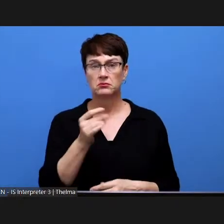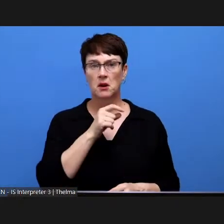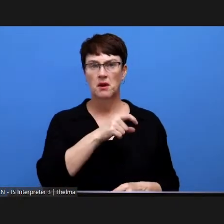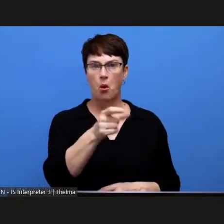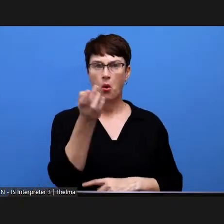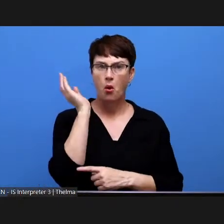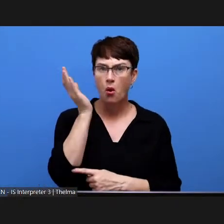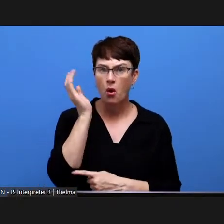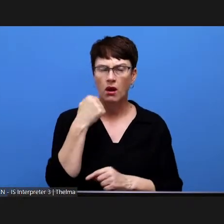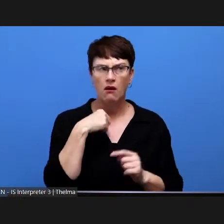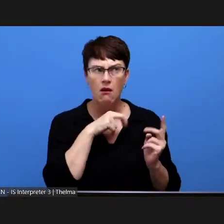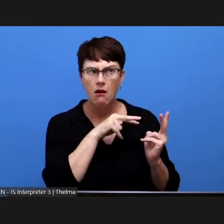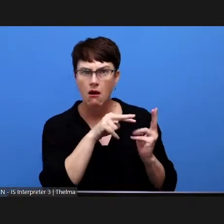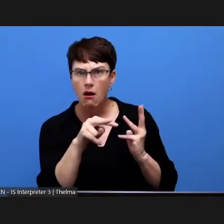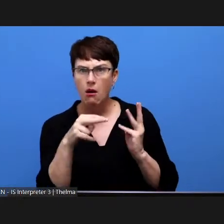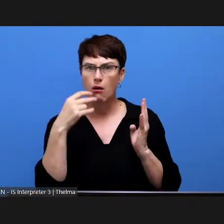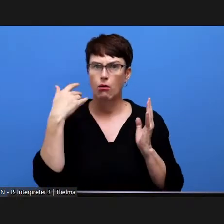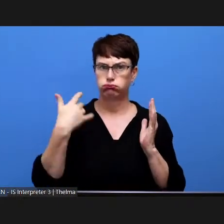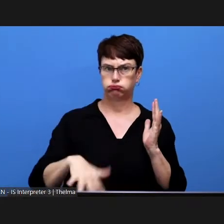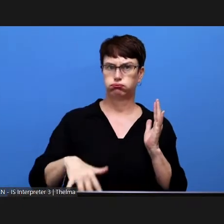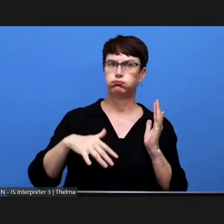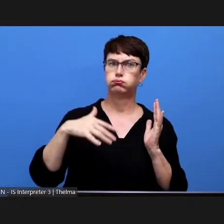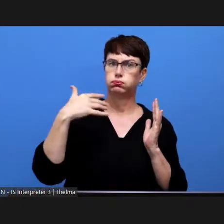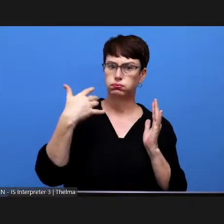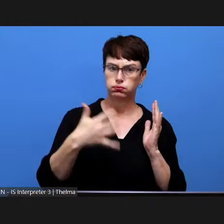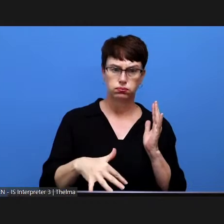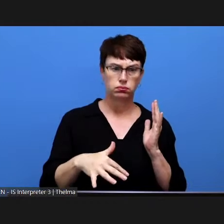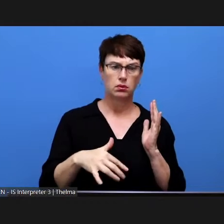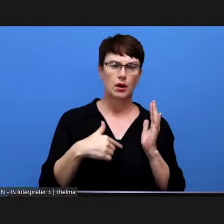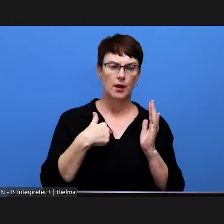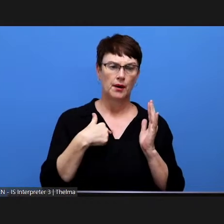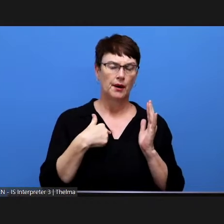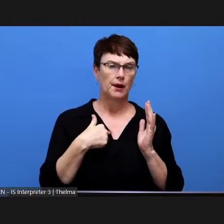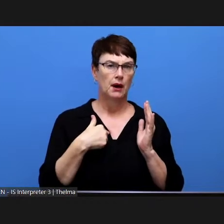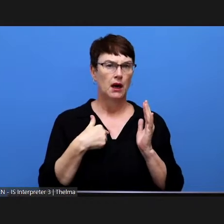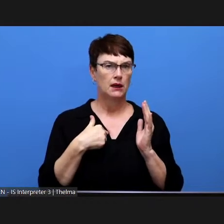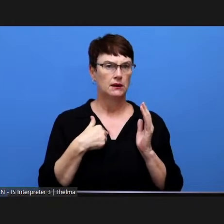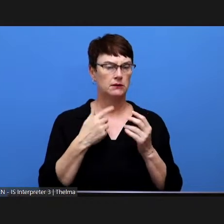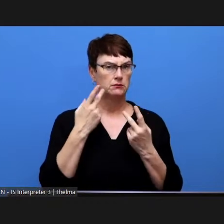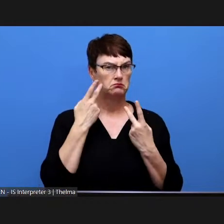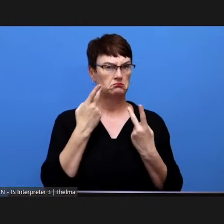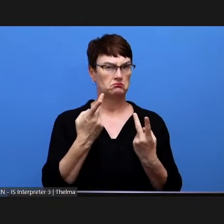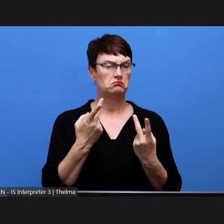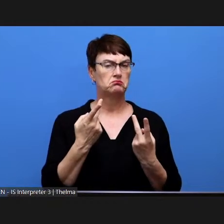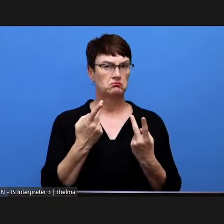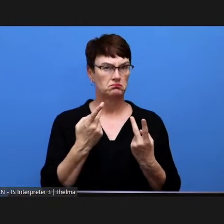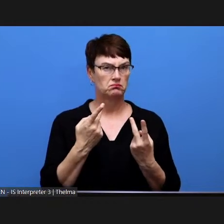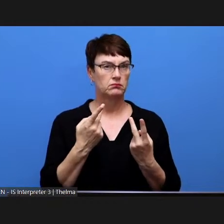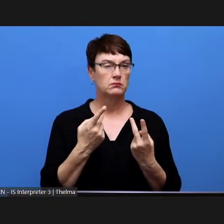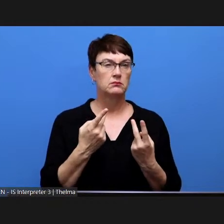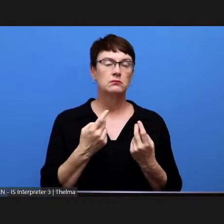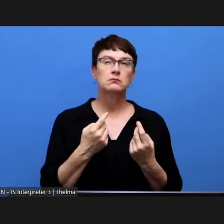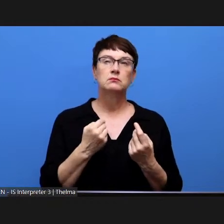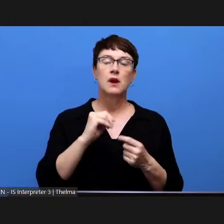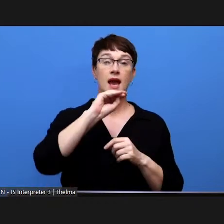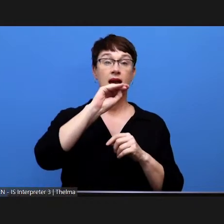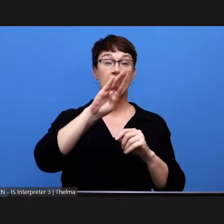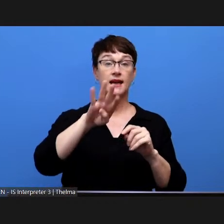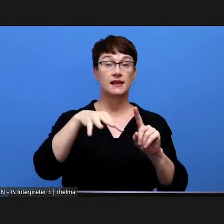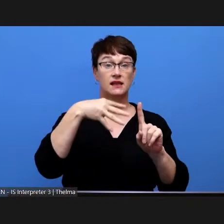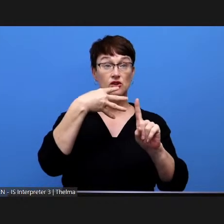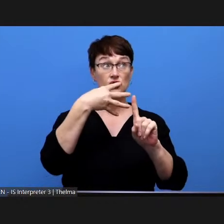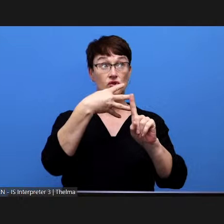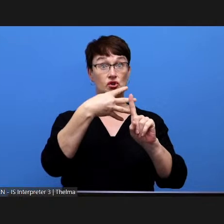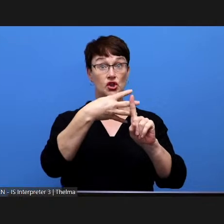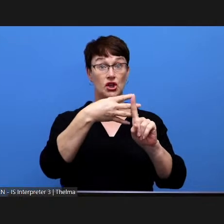the recall by the mayor that the best measure for the SDGs is the impacts at the